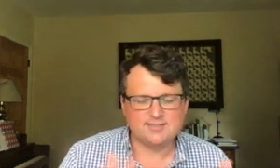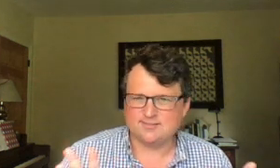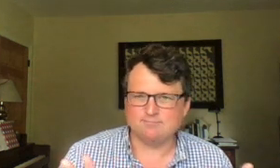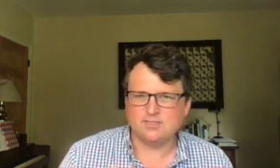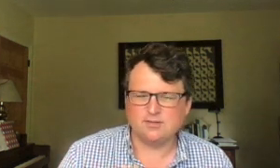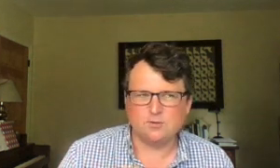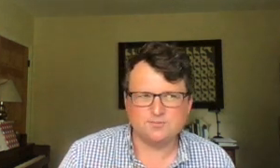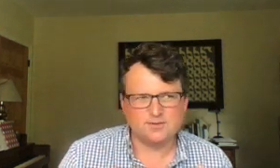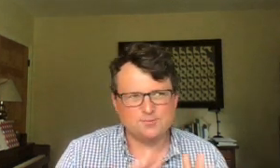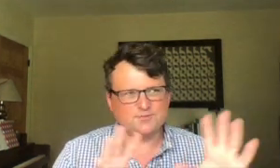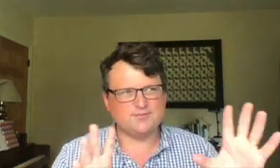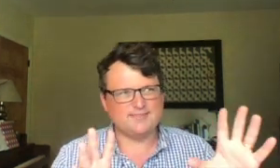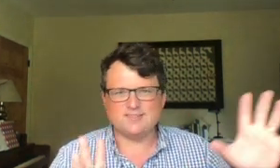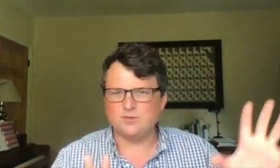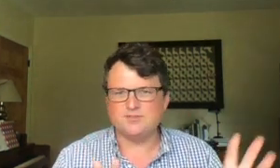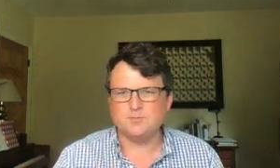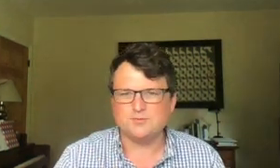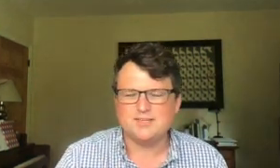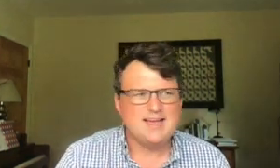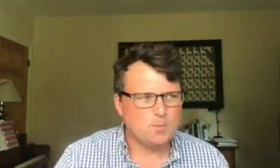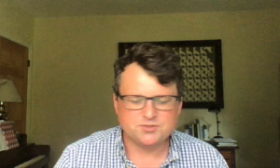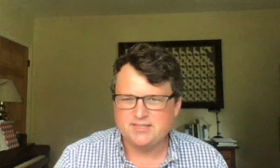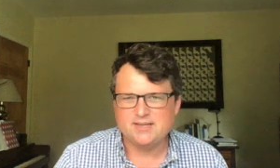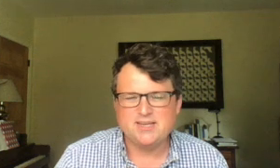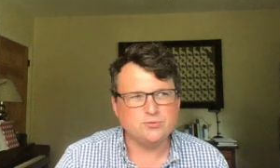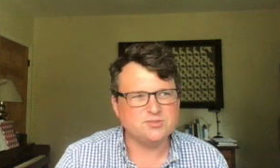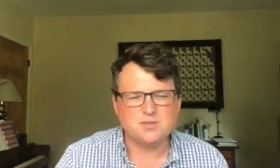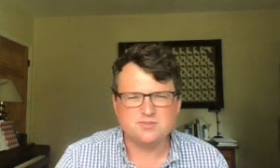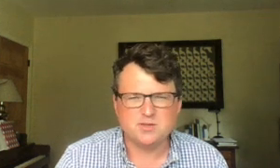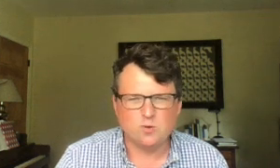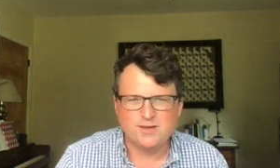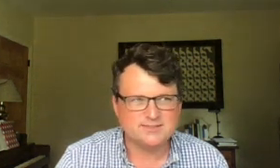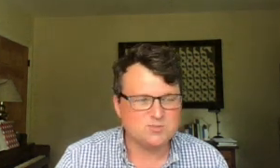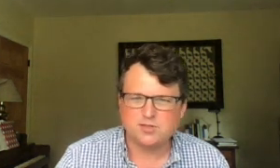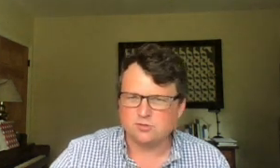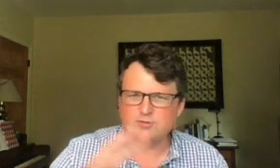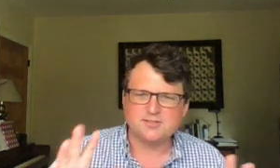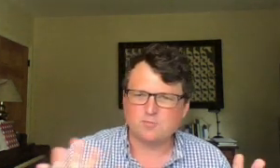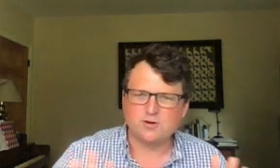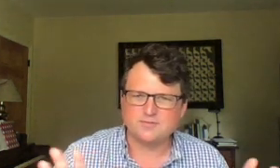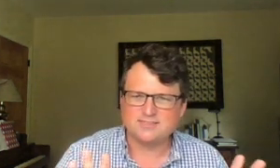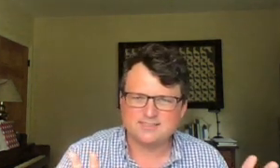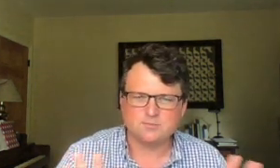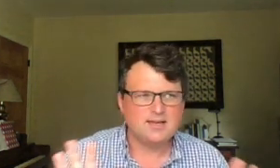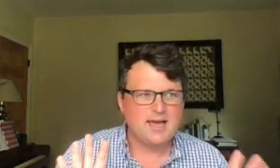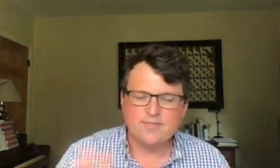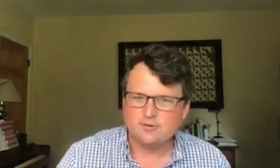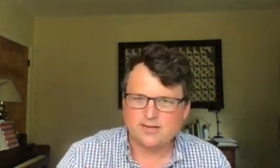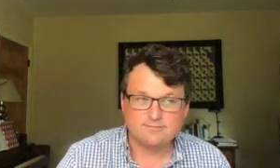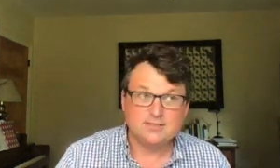system, a whole system of symbols. And we'll see that in Hebrew. Sometimes something won't make sense, but then you'll learn a different part of the system, and then it'll kind of